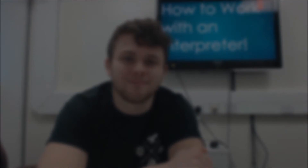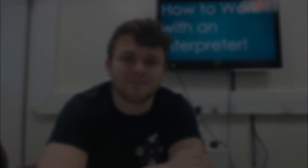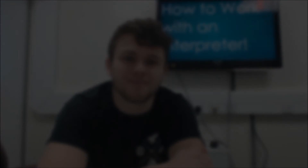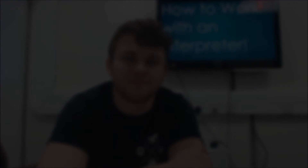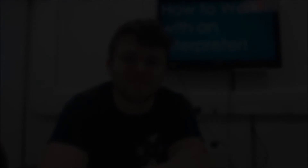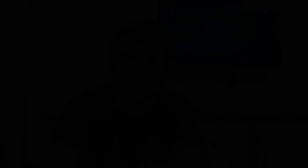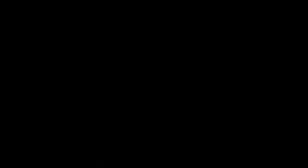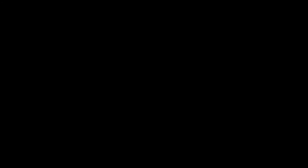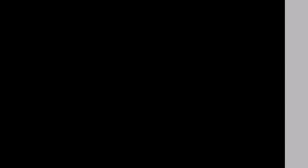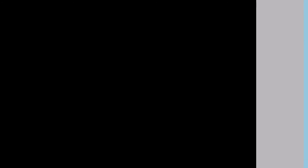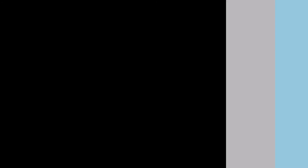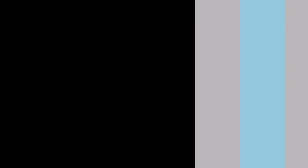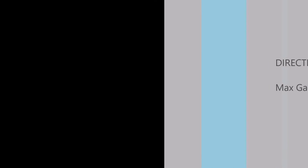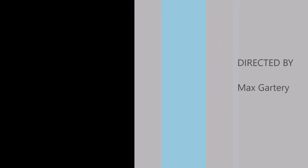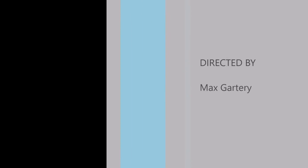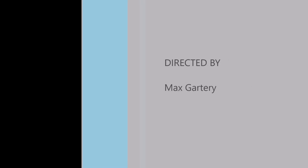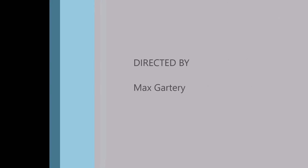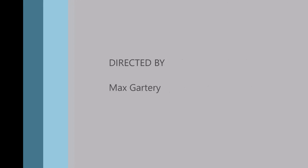watching.